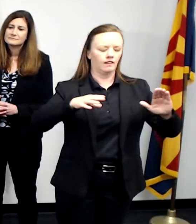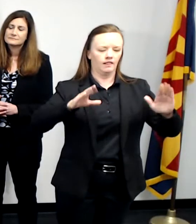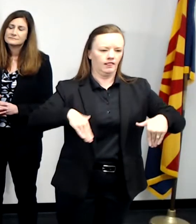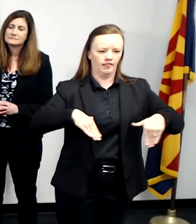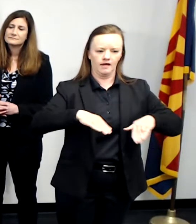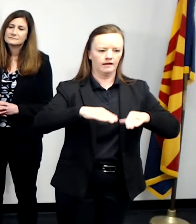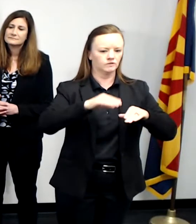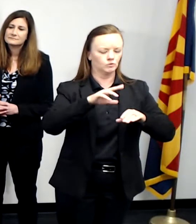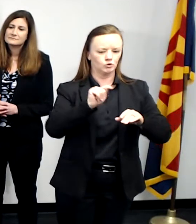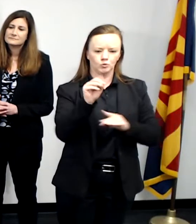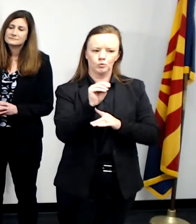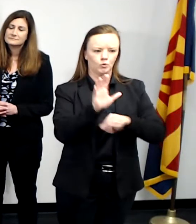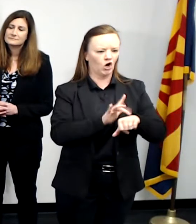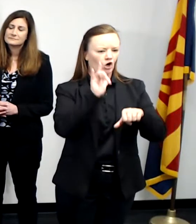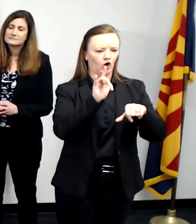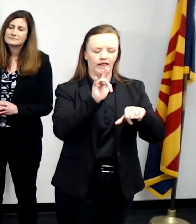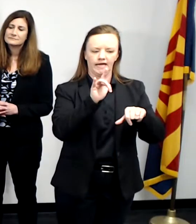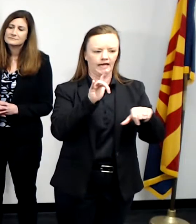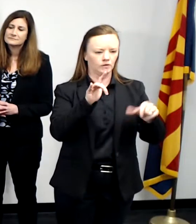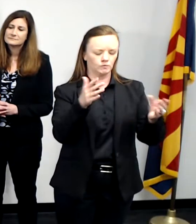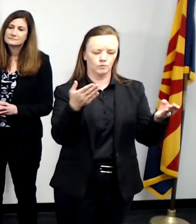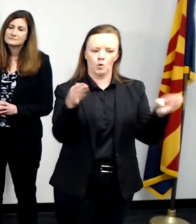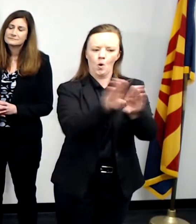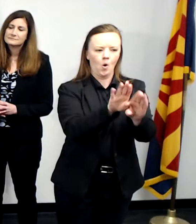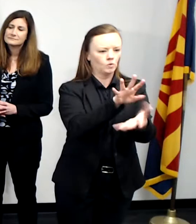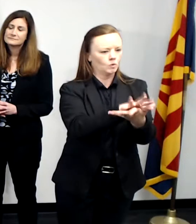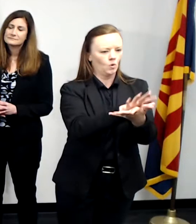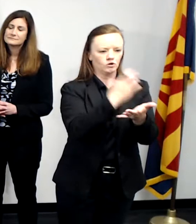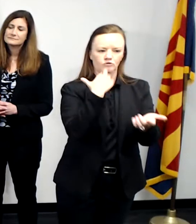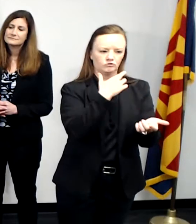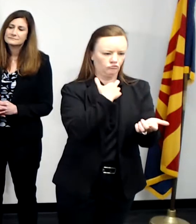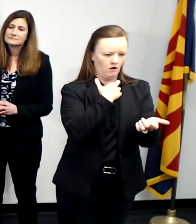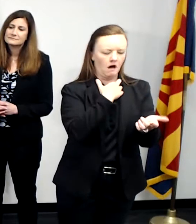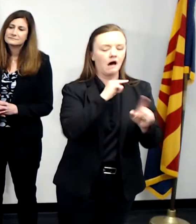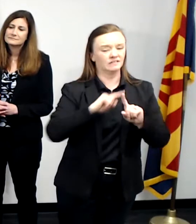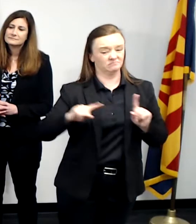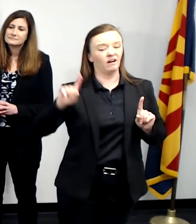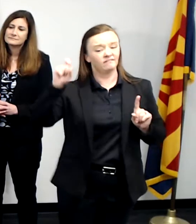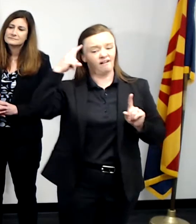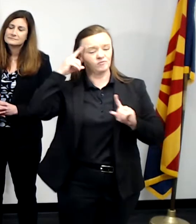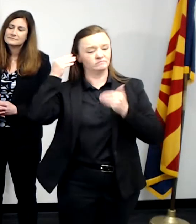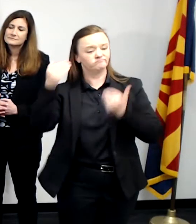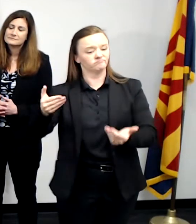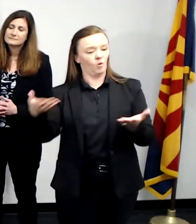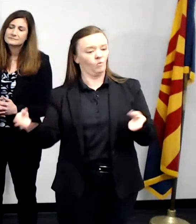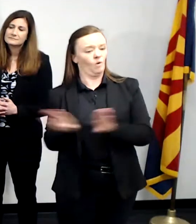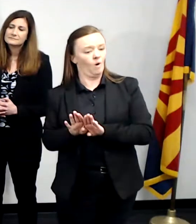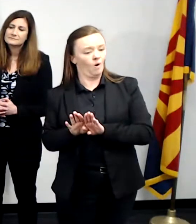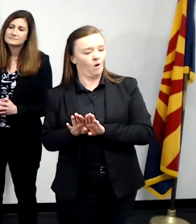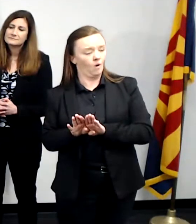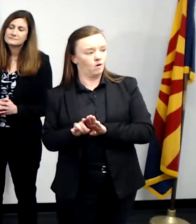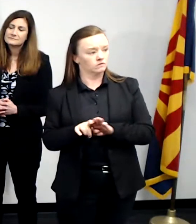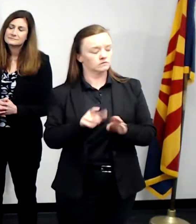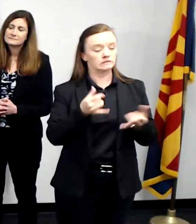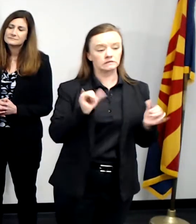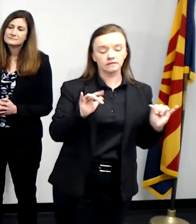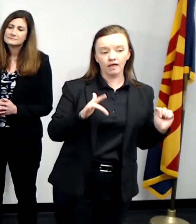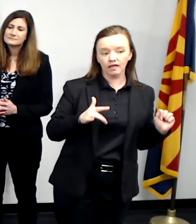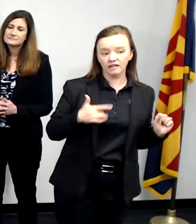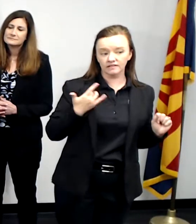close down schools and restaurants when they did so. Do you stand by